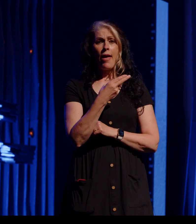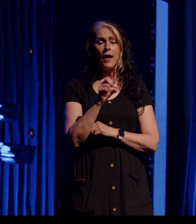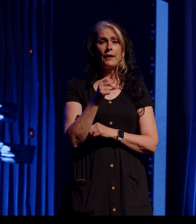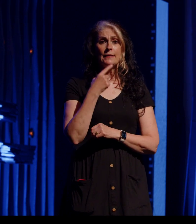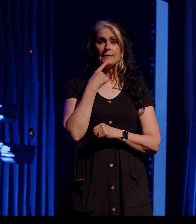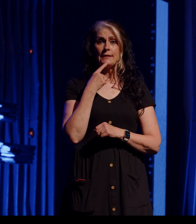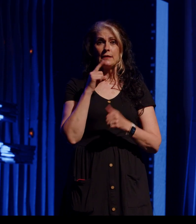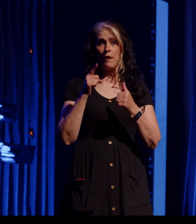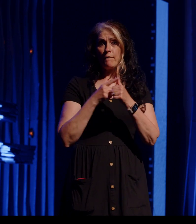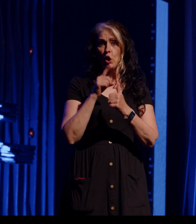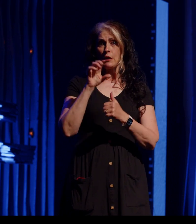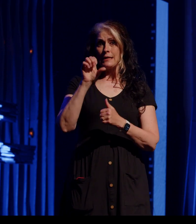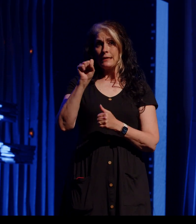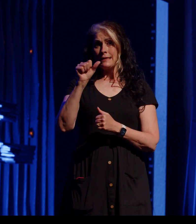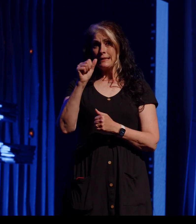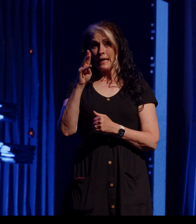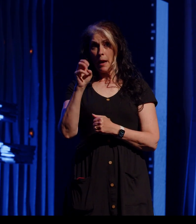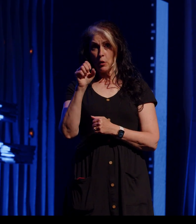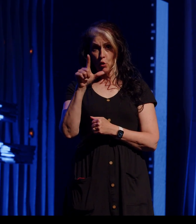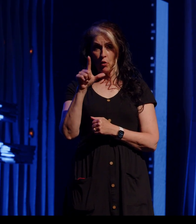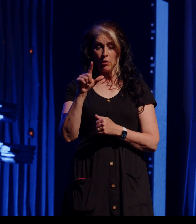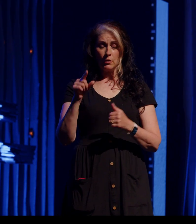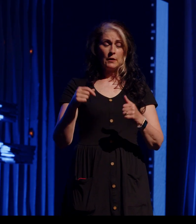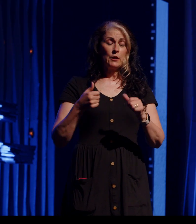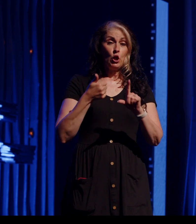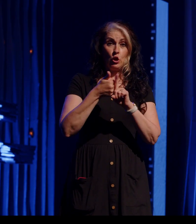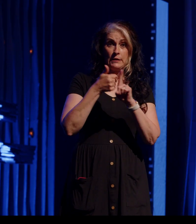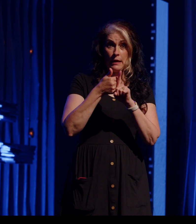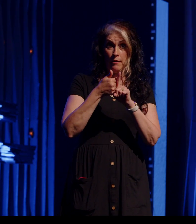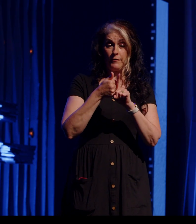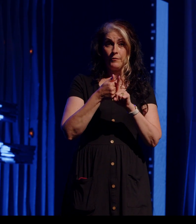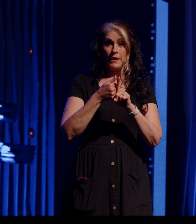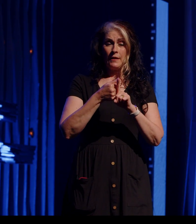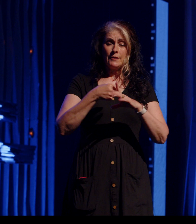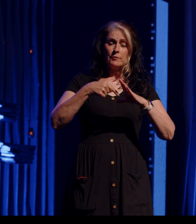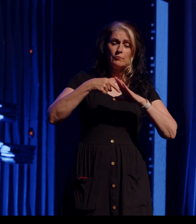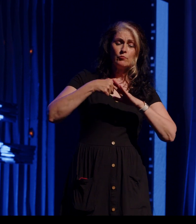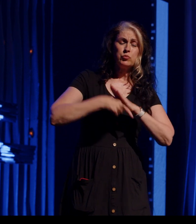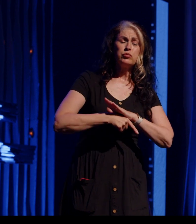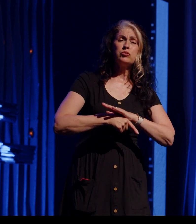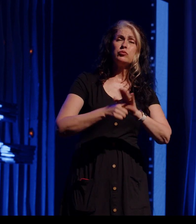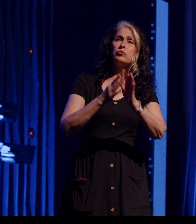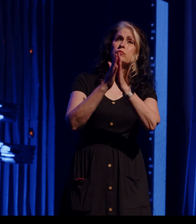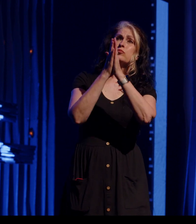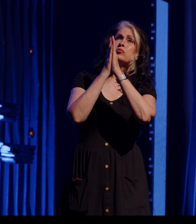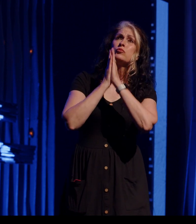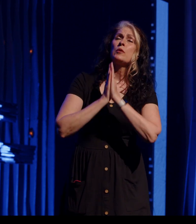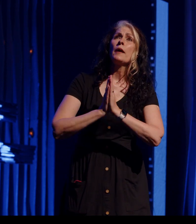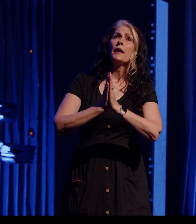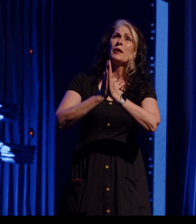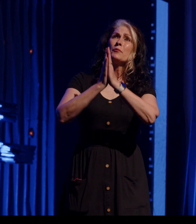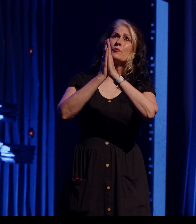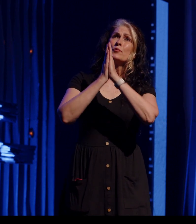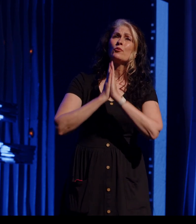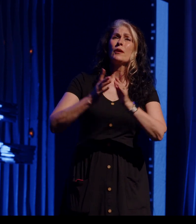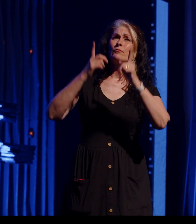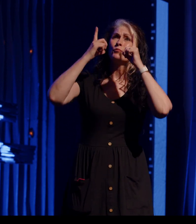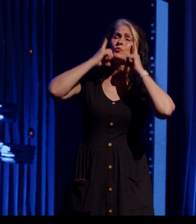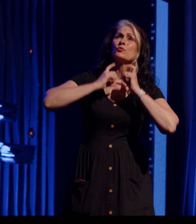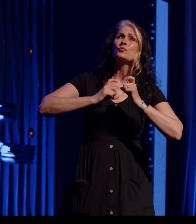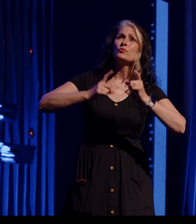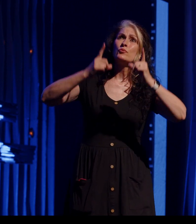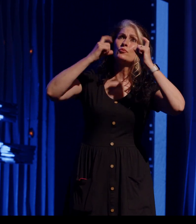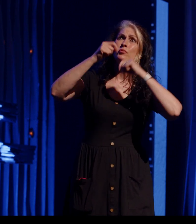1 Samuel 1:10, in her deep anguish, Hannah prayed to the Lord, weeping bitterly, God, give me a